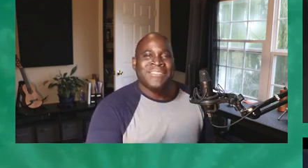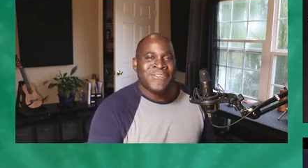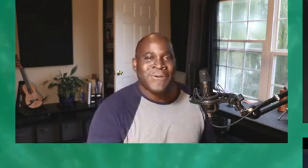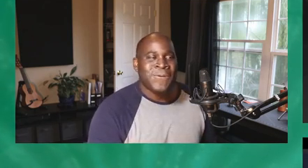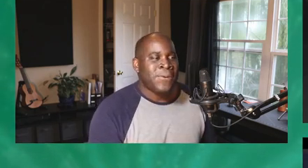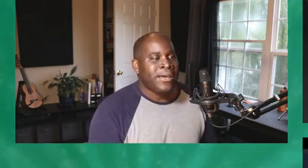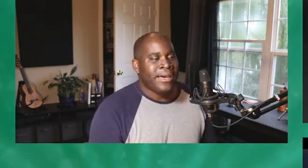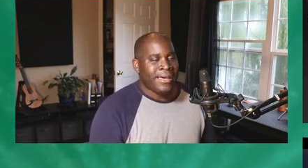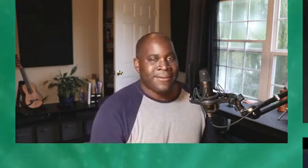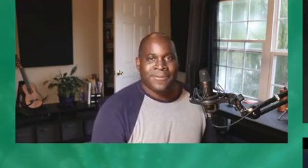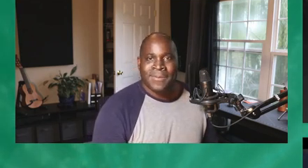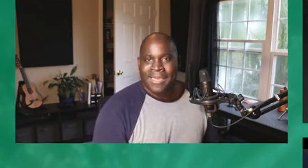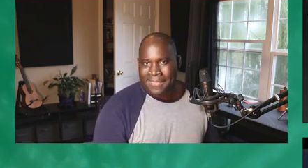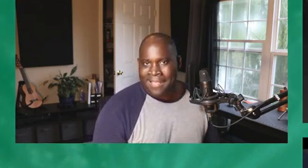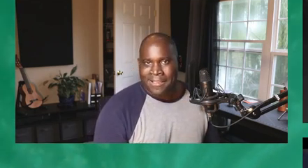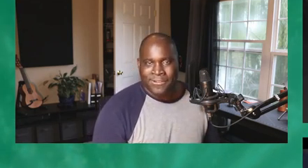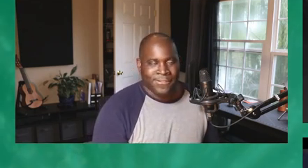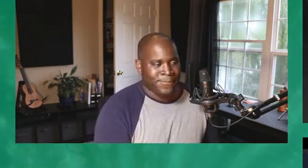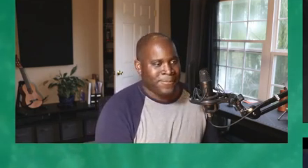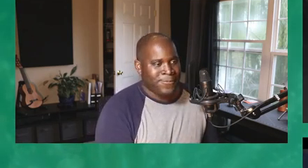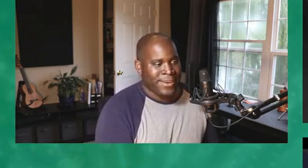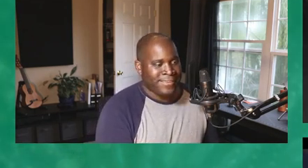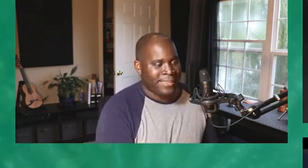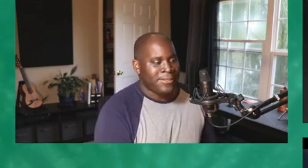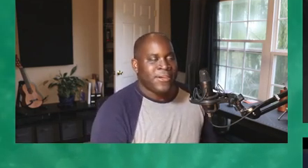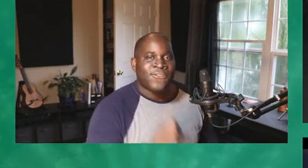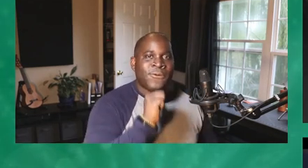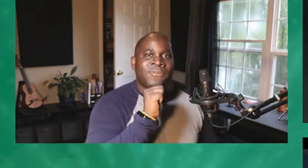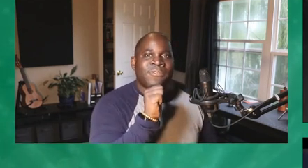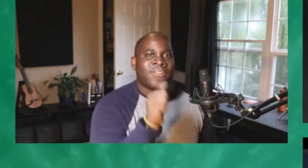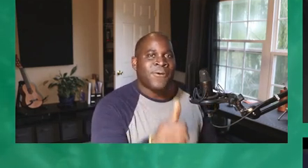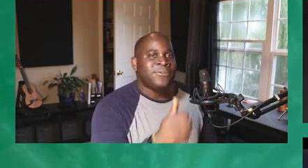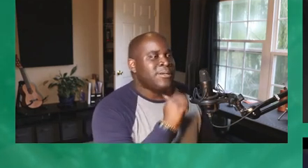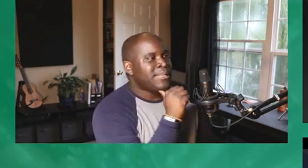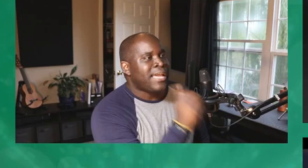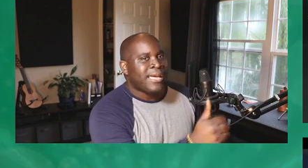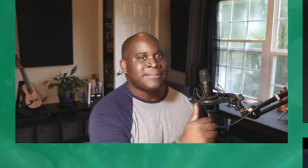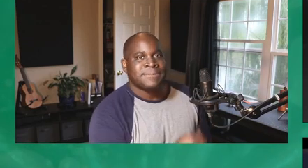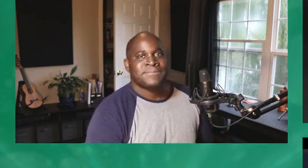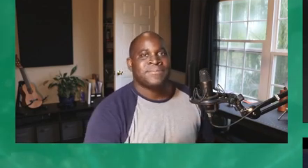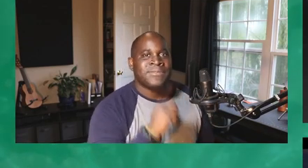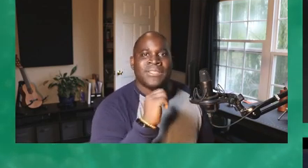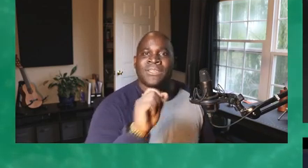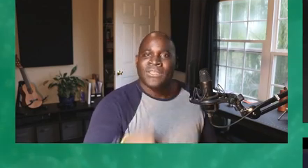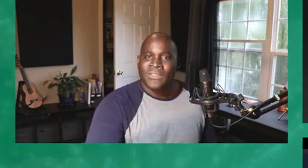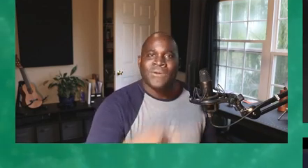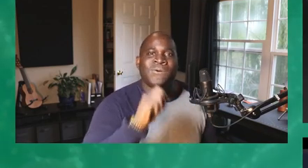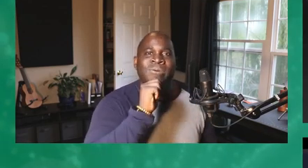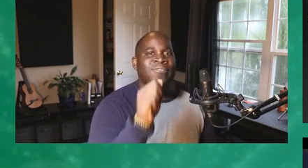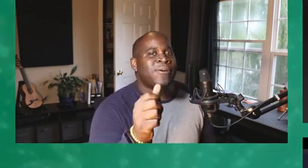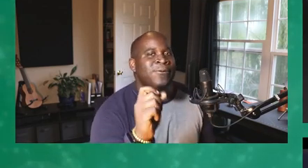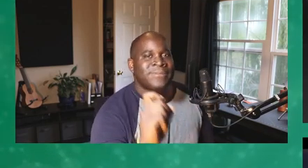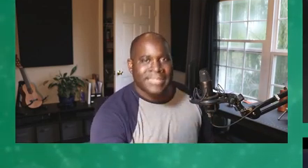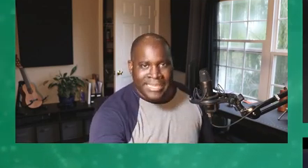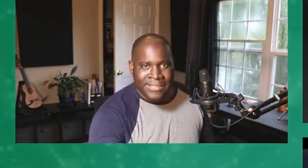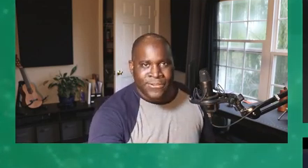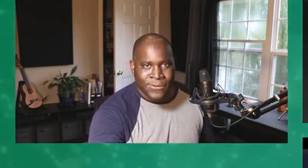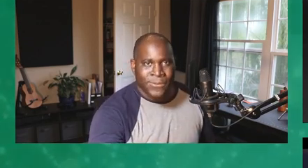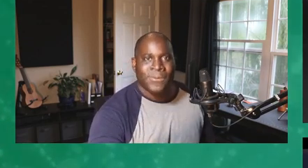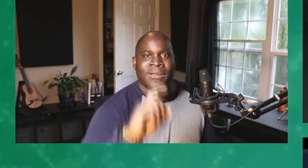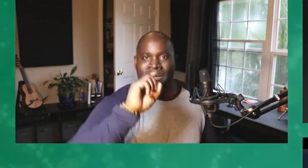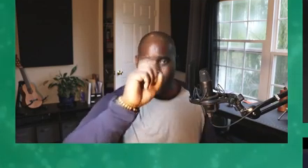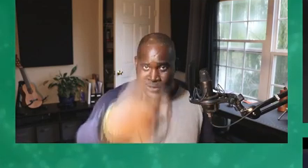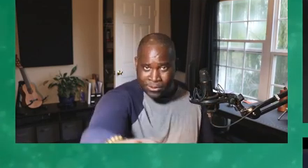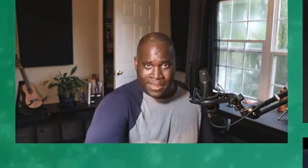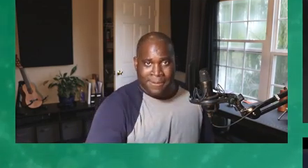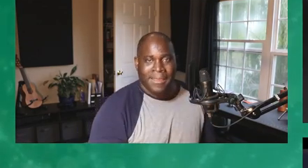You don't need to. And that's how she's phrasing it. So don't, not, you don't need to.